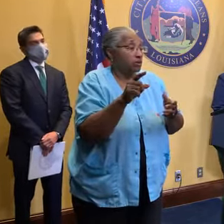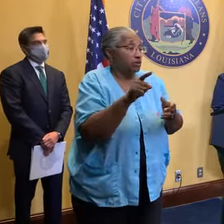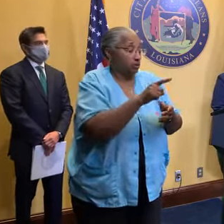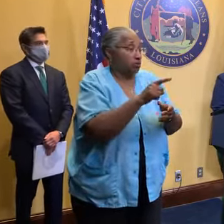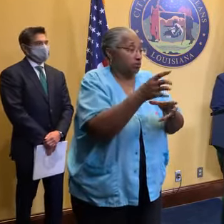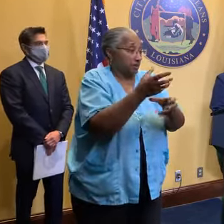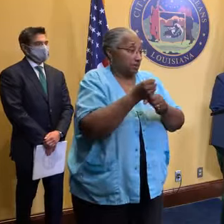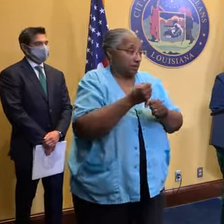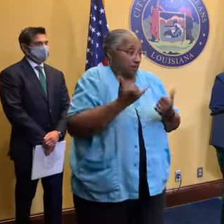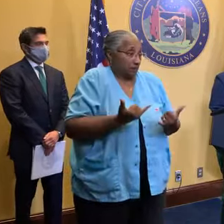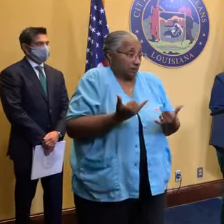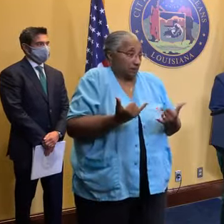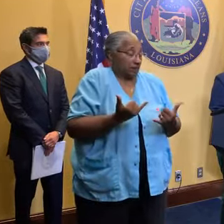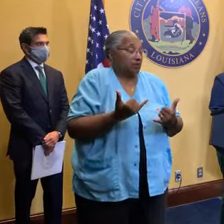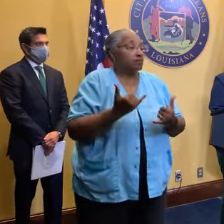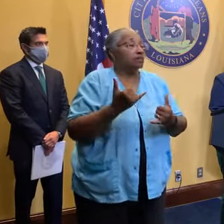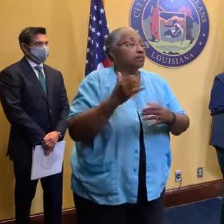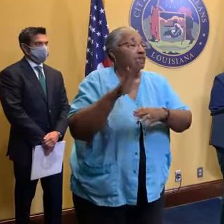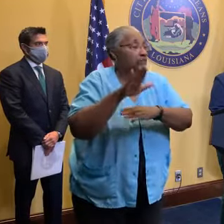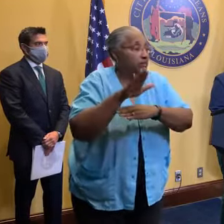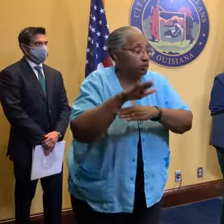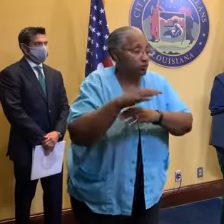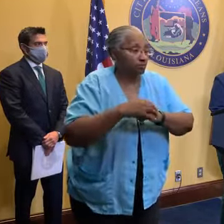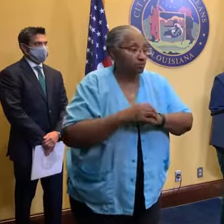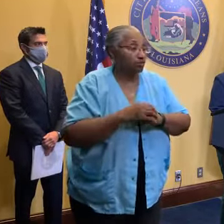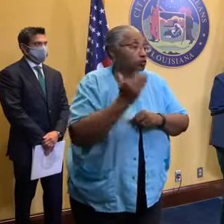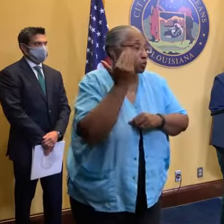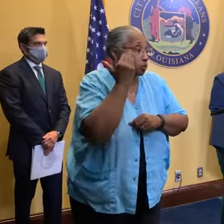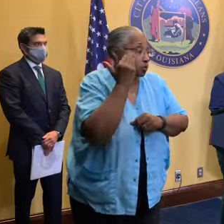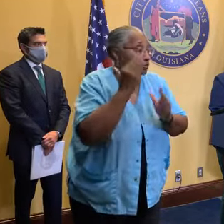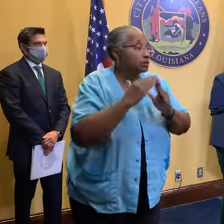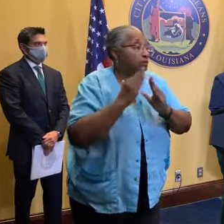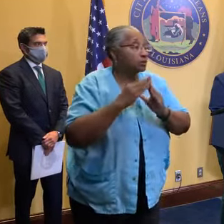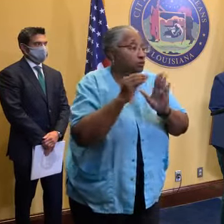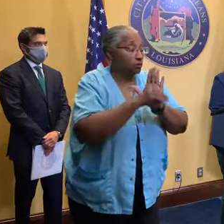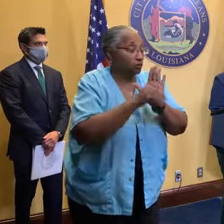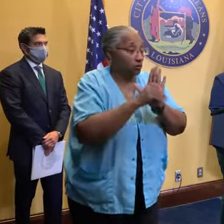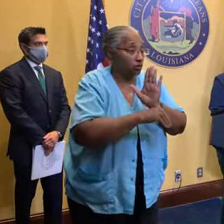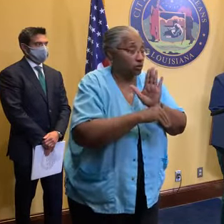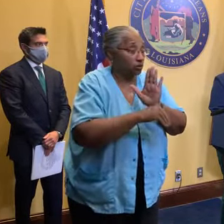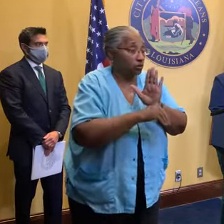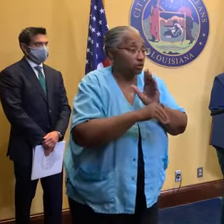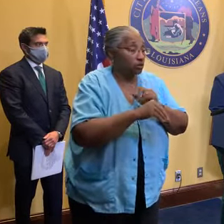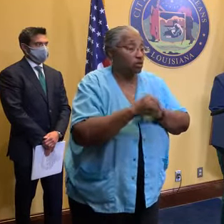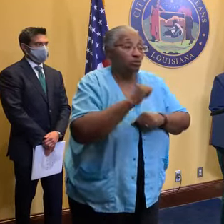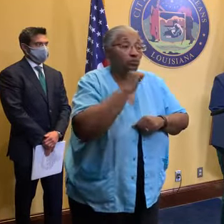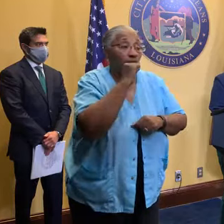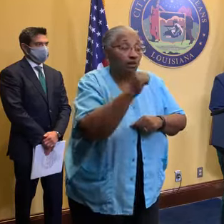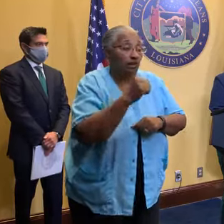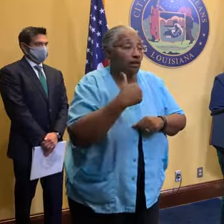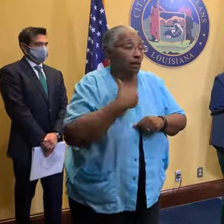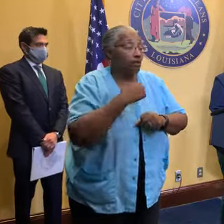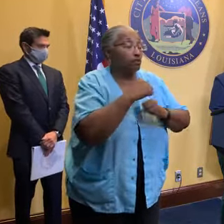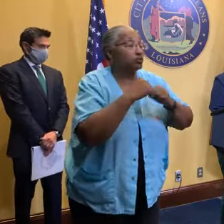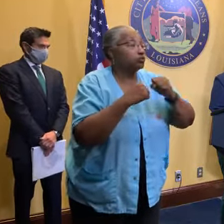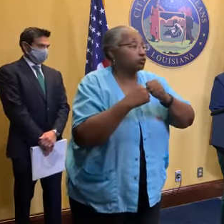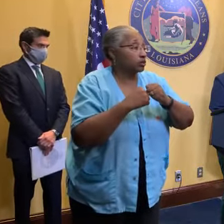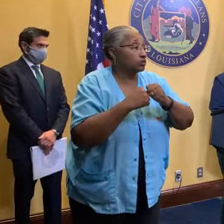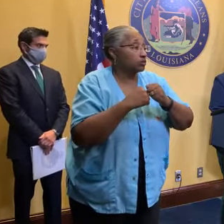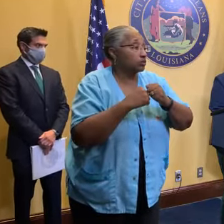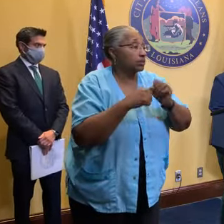us this afternoon is that the city of New Orleans will not carry a structural deficit